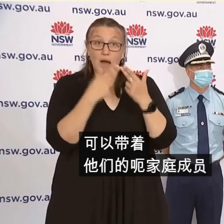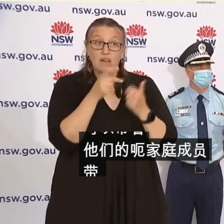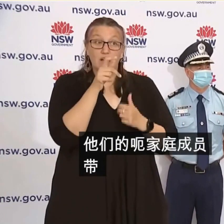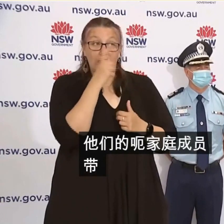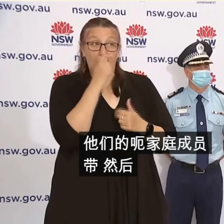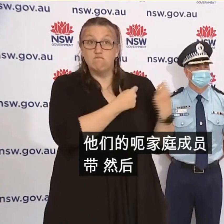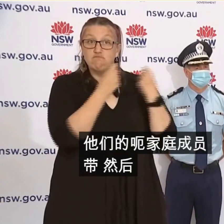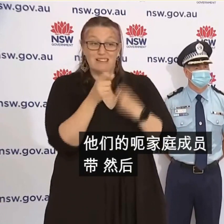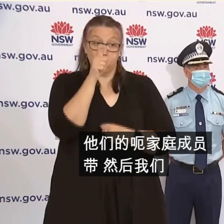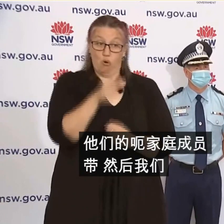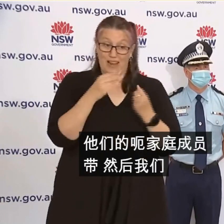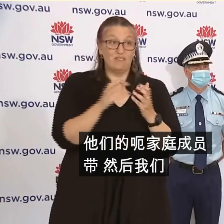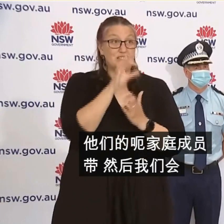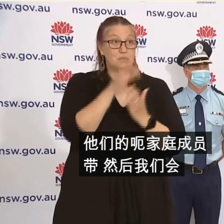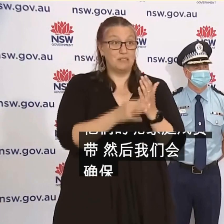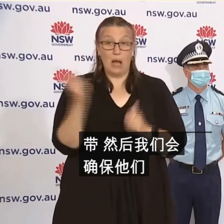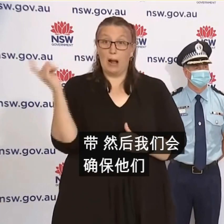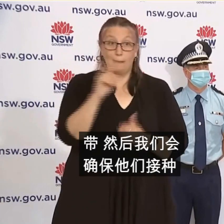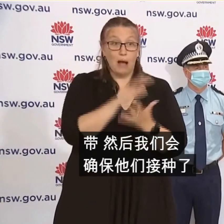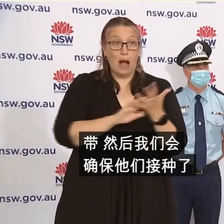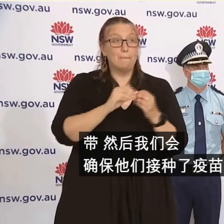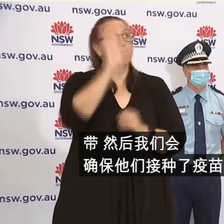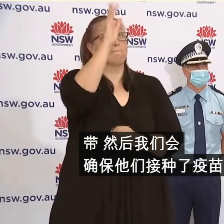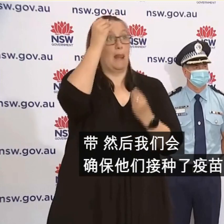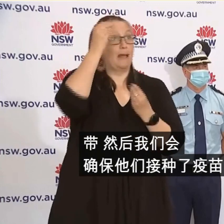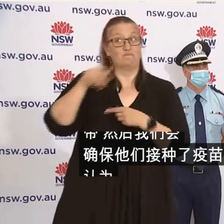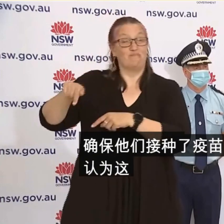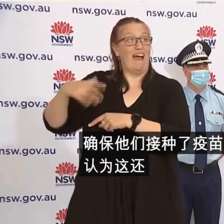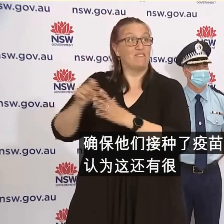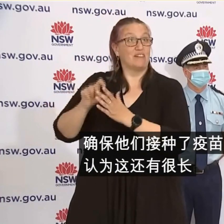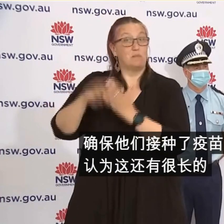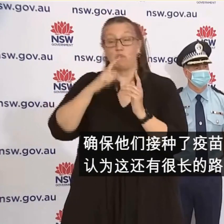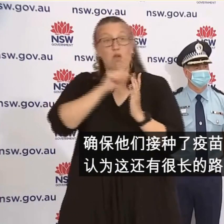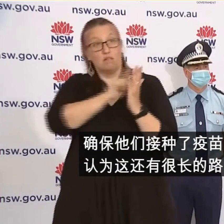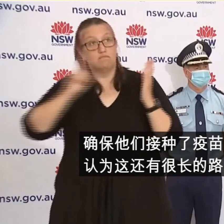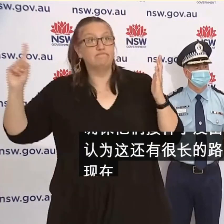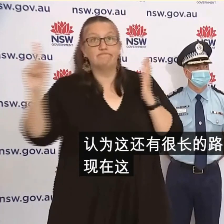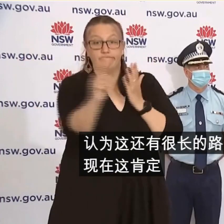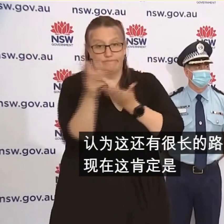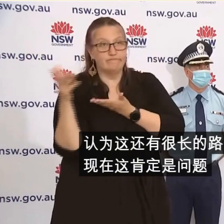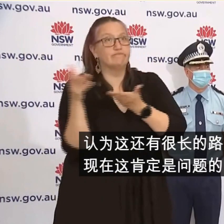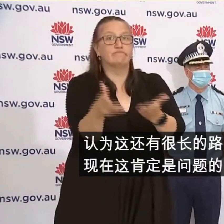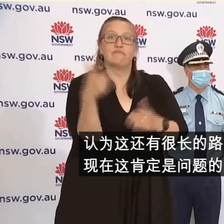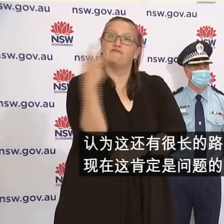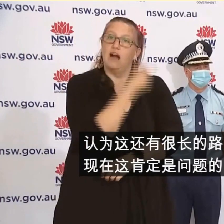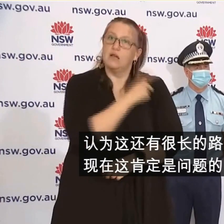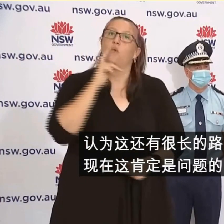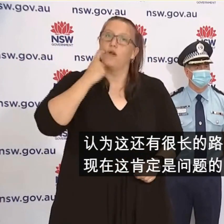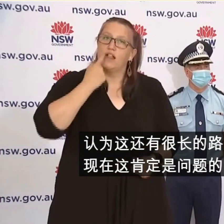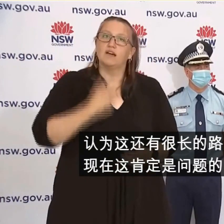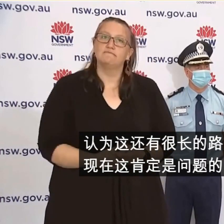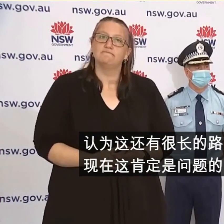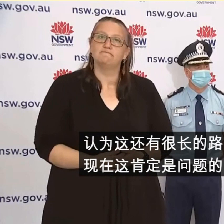family members with disabilities to the hub, then we would make sure they were vaccinated. But I think there's still a long way to go, and that's certainly part of the issue